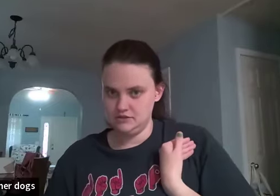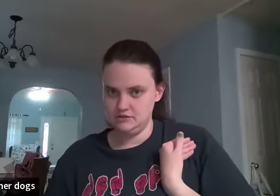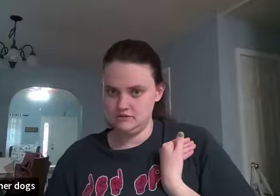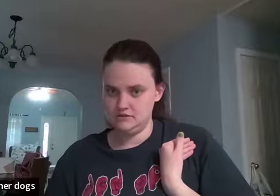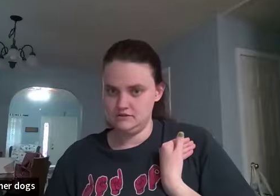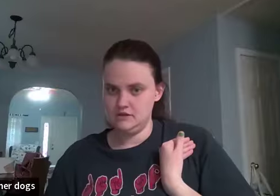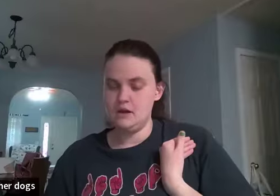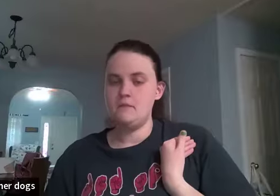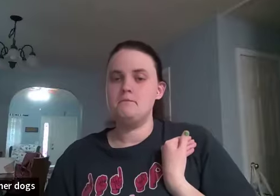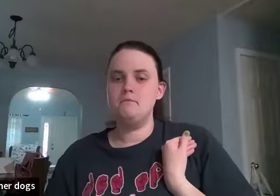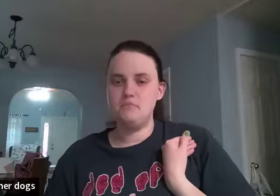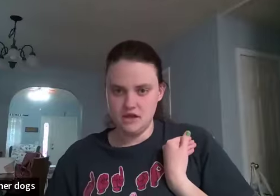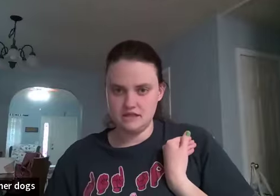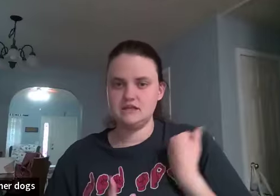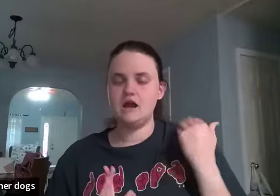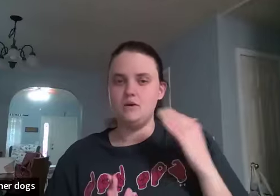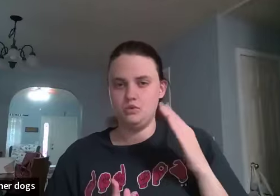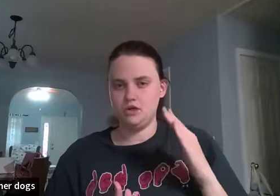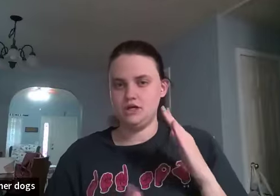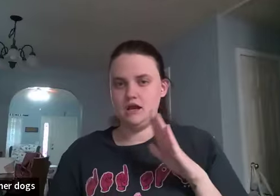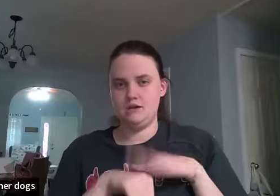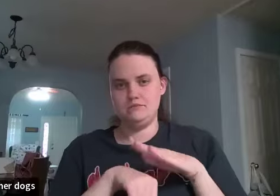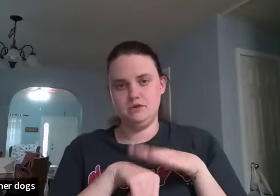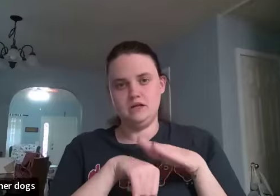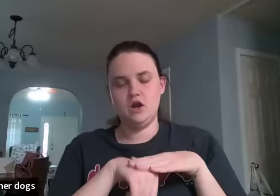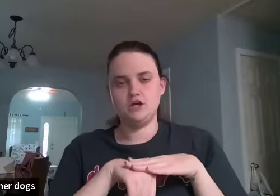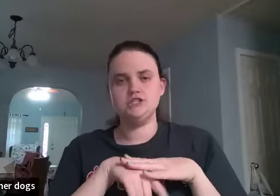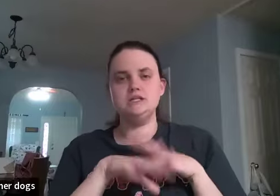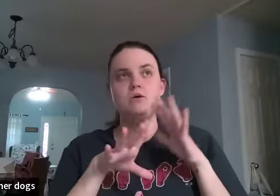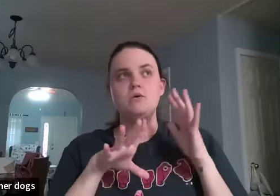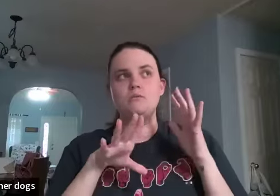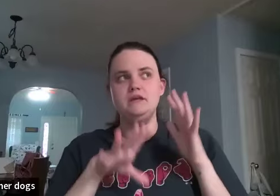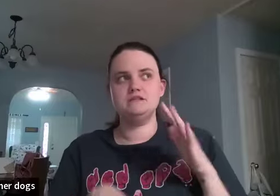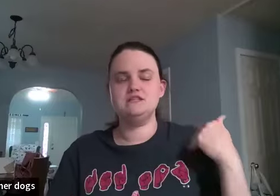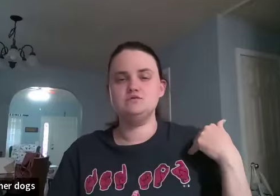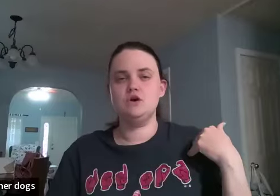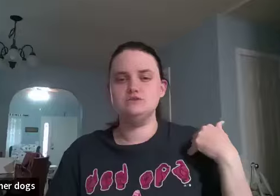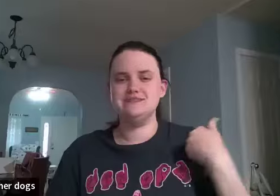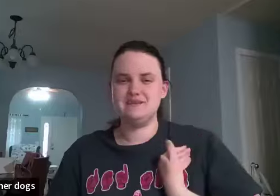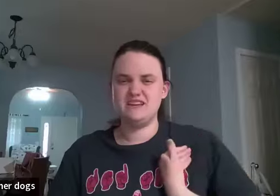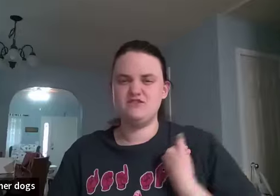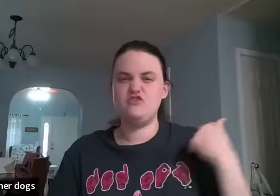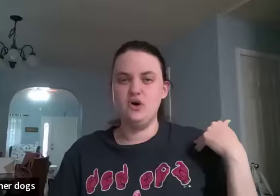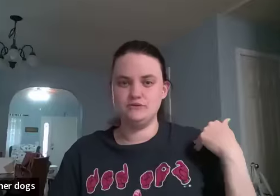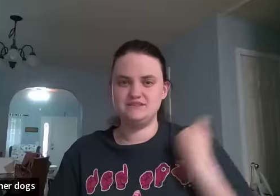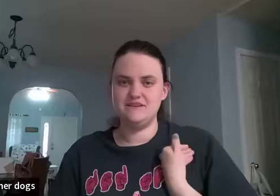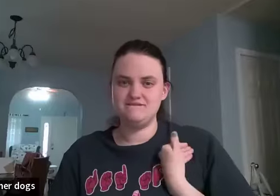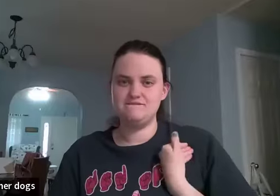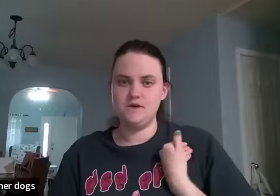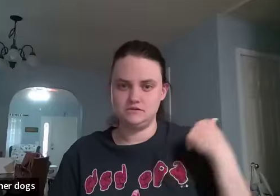tired. But I would kind of a little bit of caution because this one also is the same sign for fault.